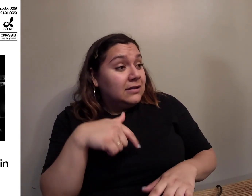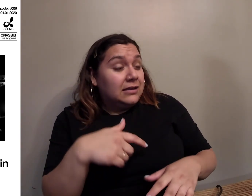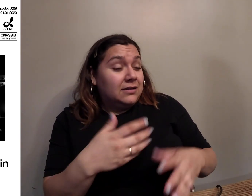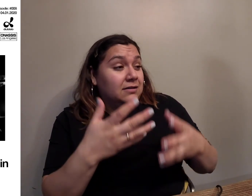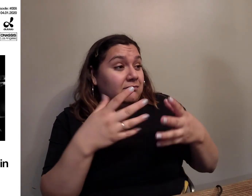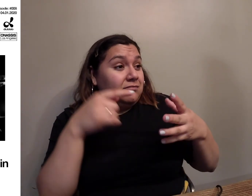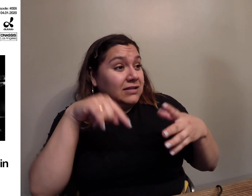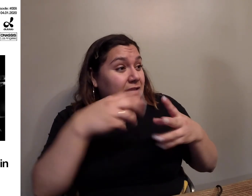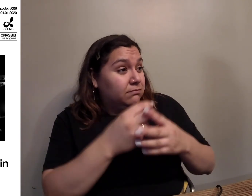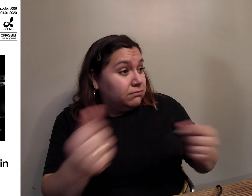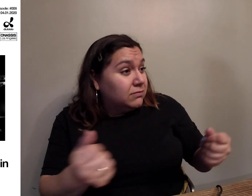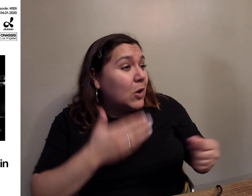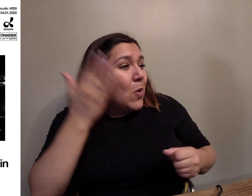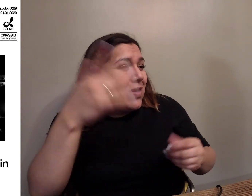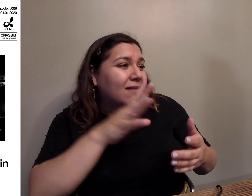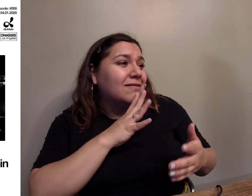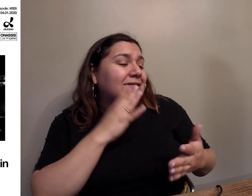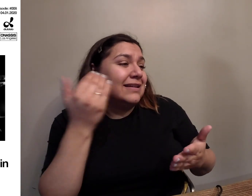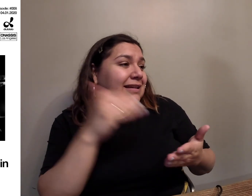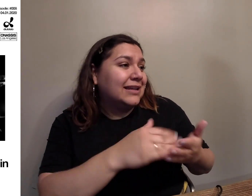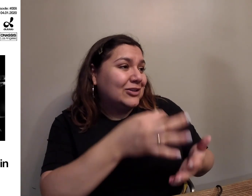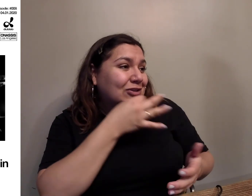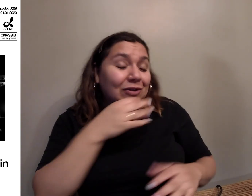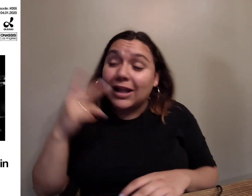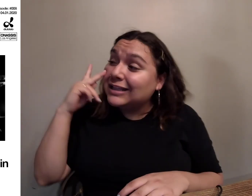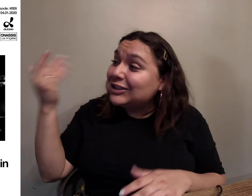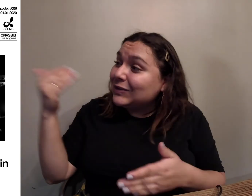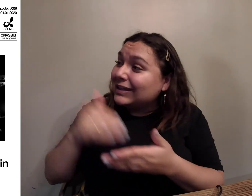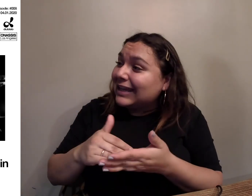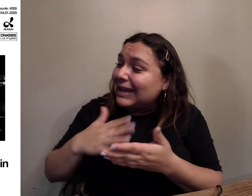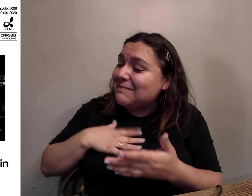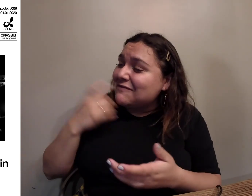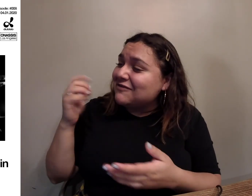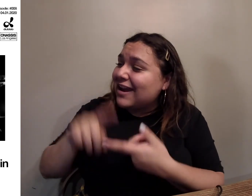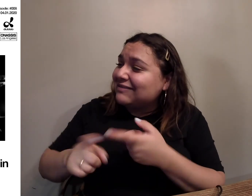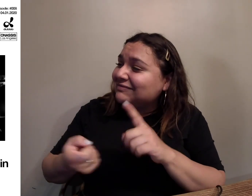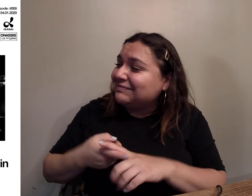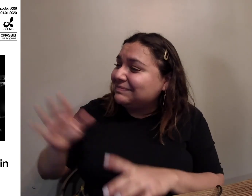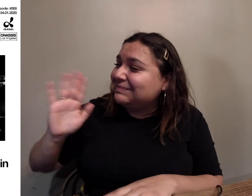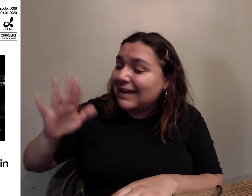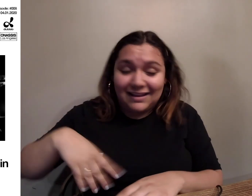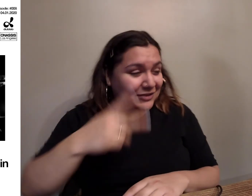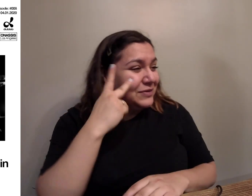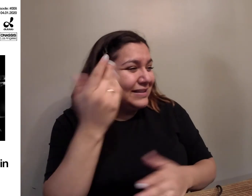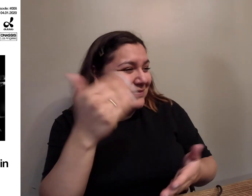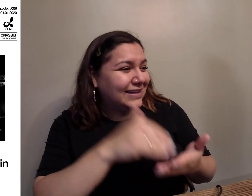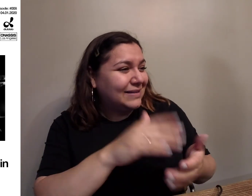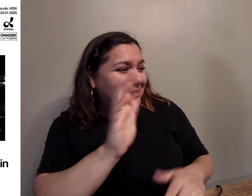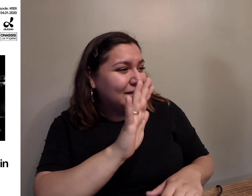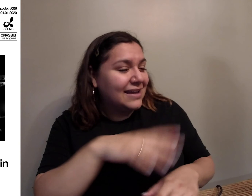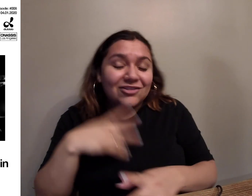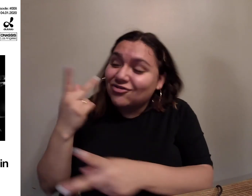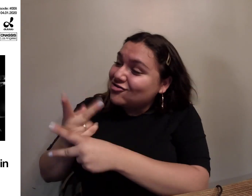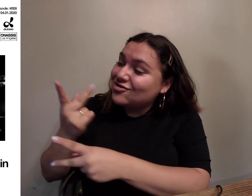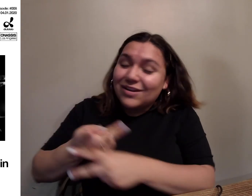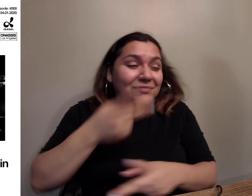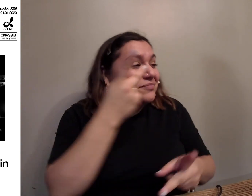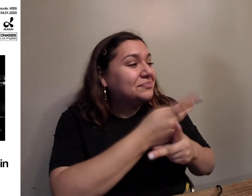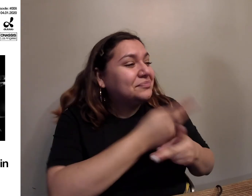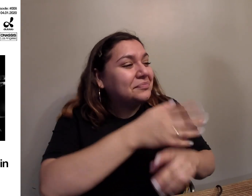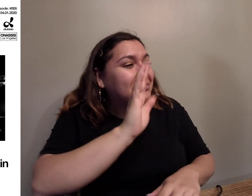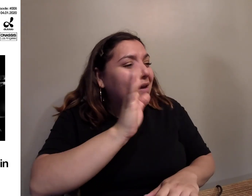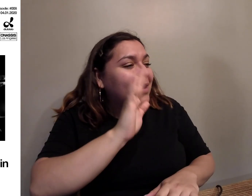too passes. Yeah, I'll see you again soon, my friend. You will. Thank you, Simon. Take care of yourself. Bye-bye. Bye-bye. Bye-bye.